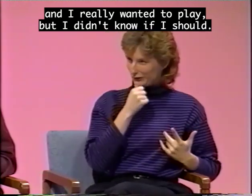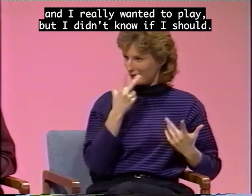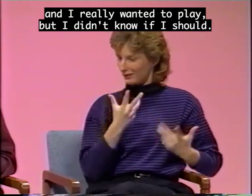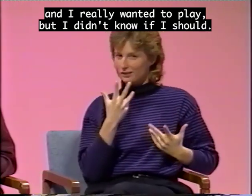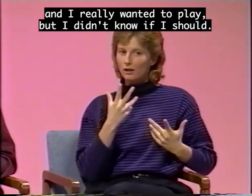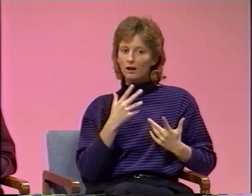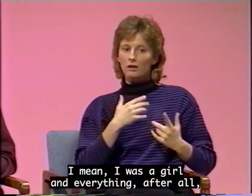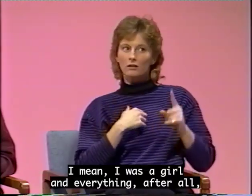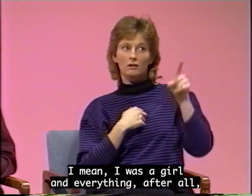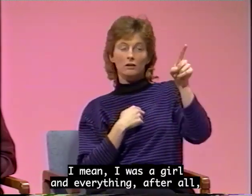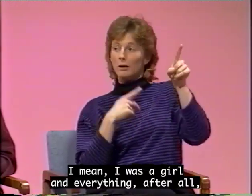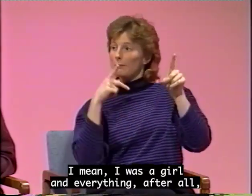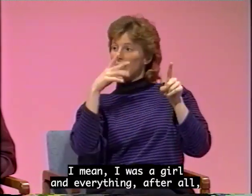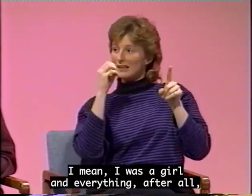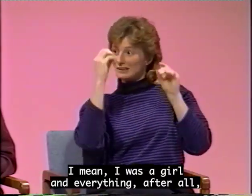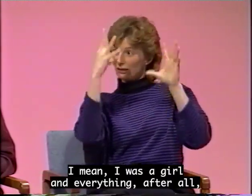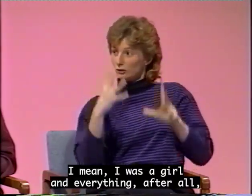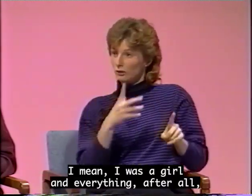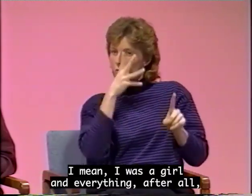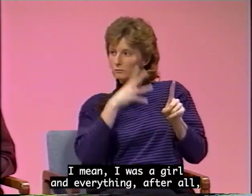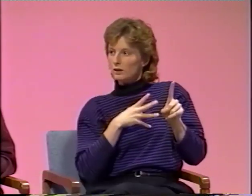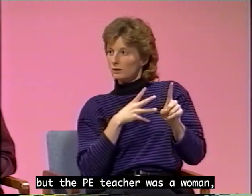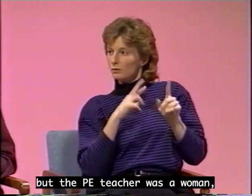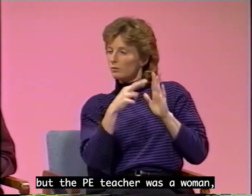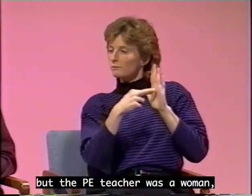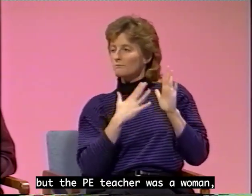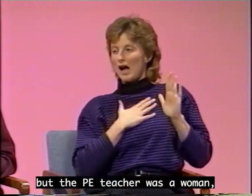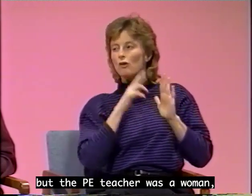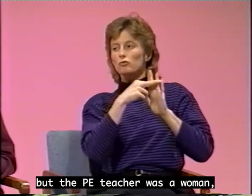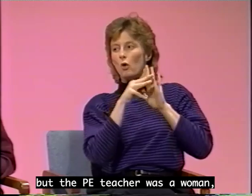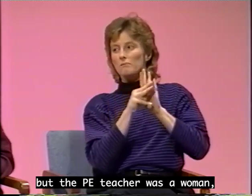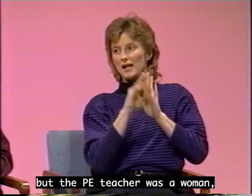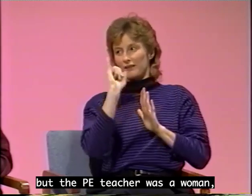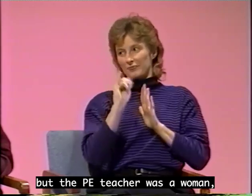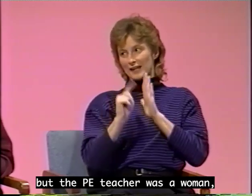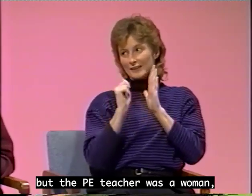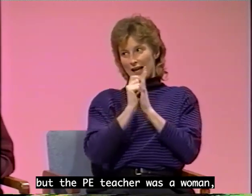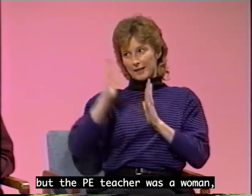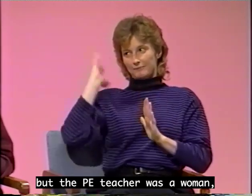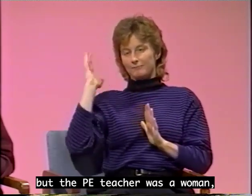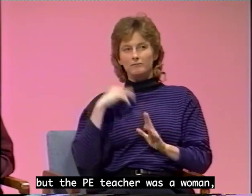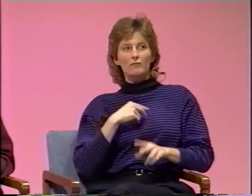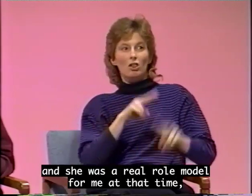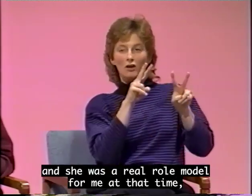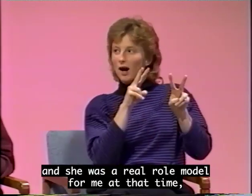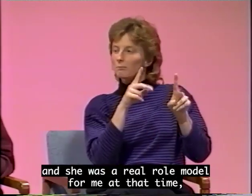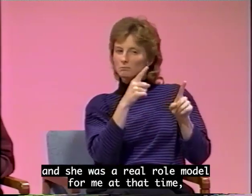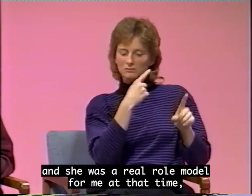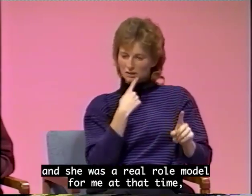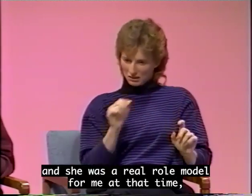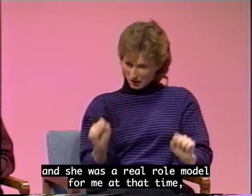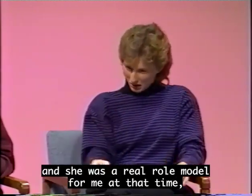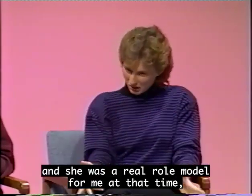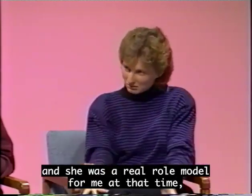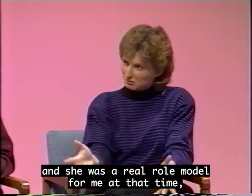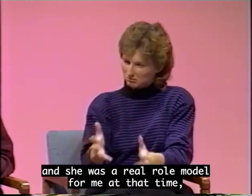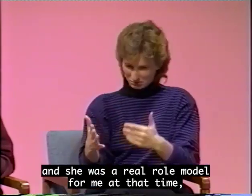know if I should. I mean, I was a girl and everything after all. But the PE teacher was a woman, and she was a real role model for me at that time, and